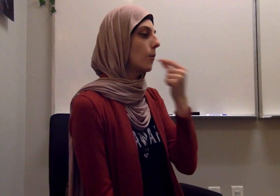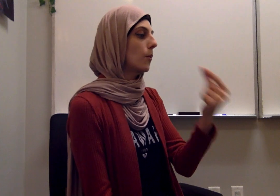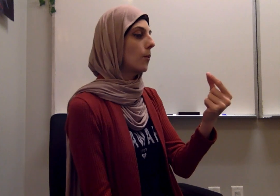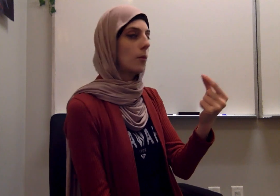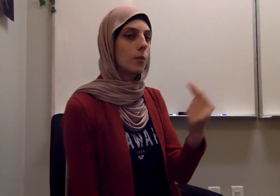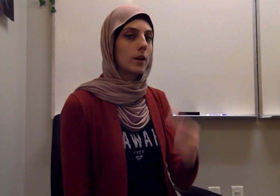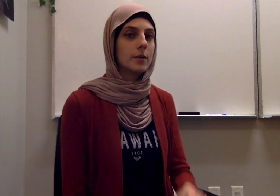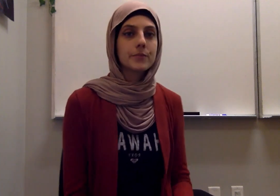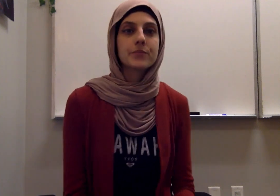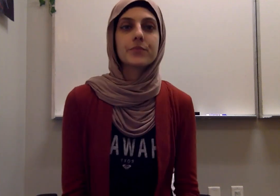Okay.